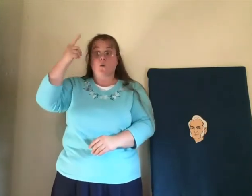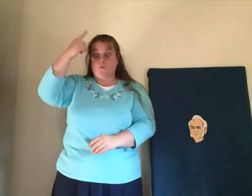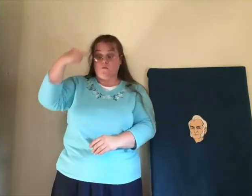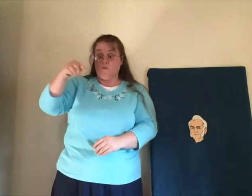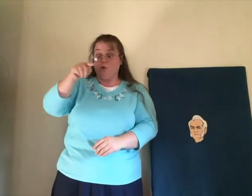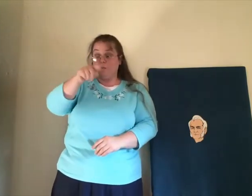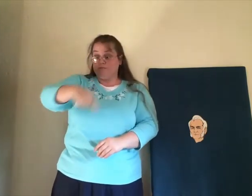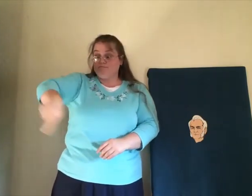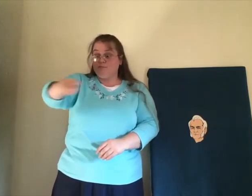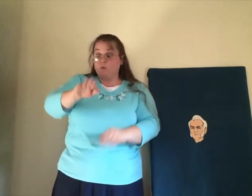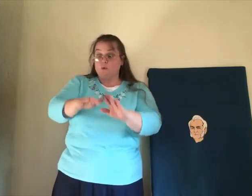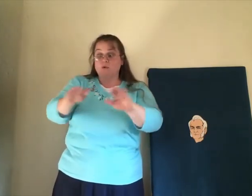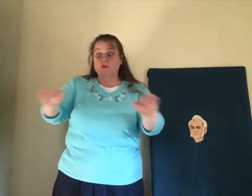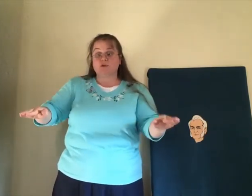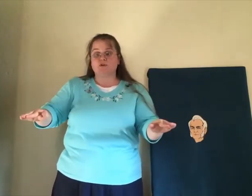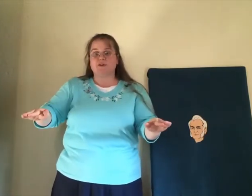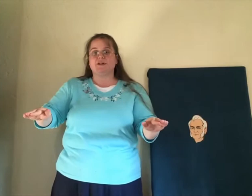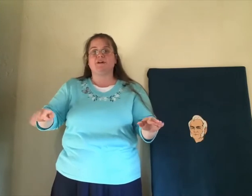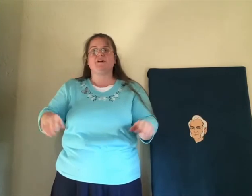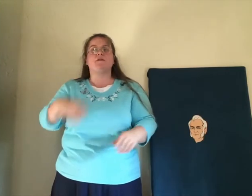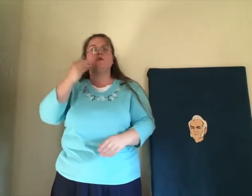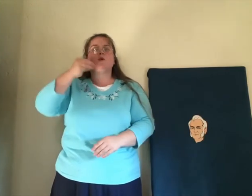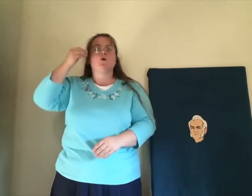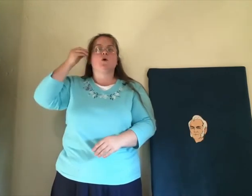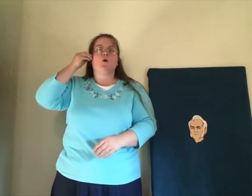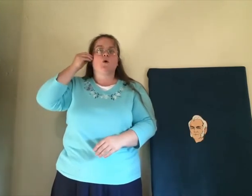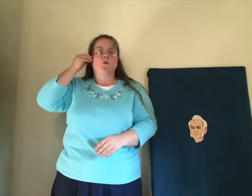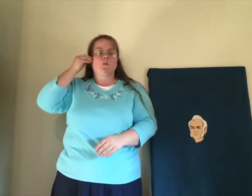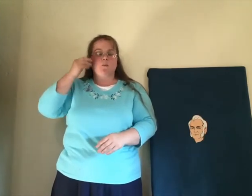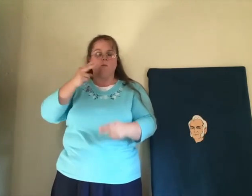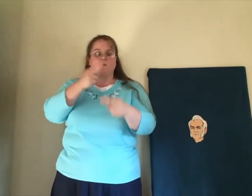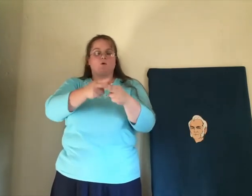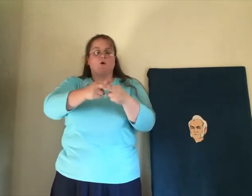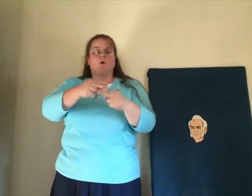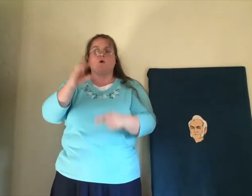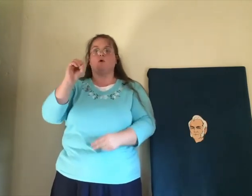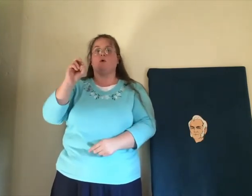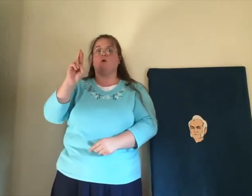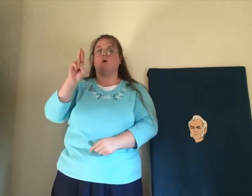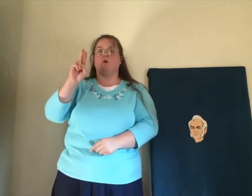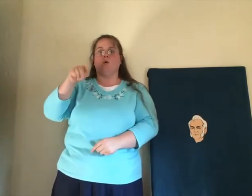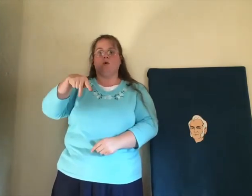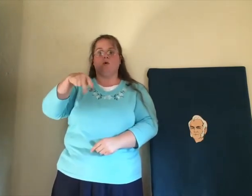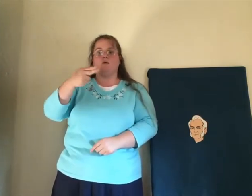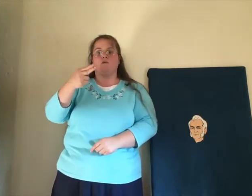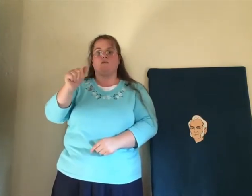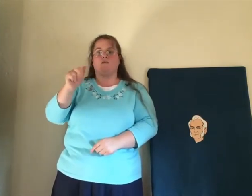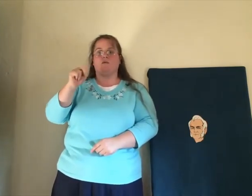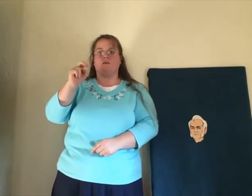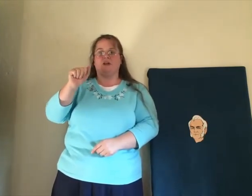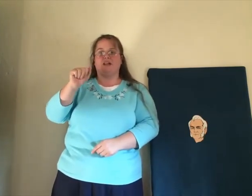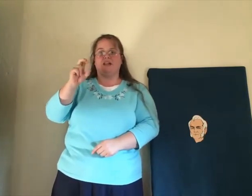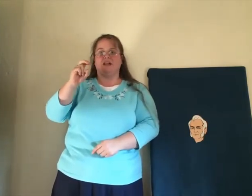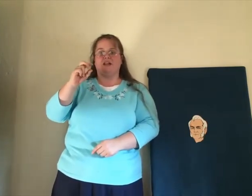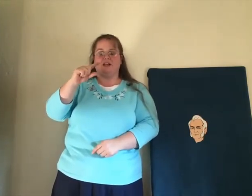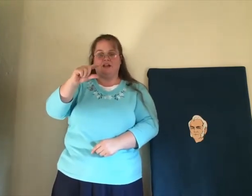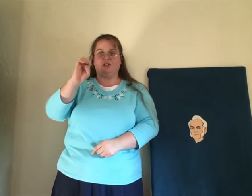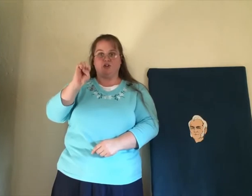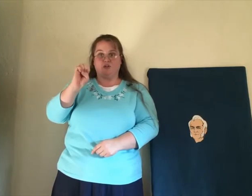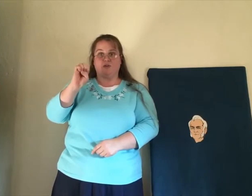He decided to ask his church to pray for a home for the children, a home called an